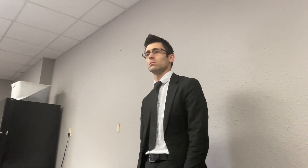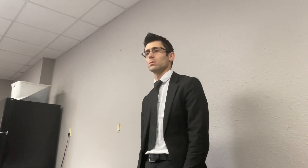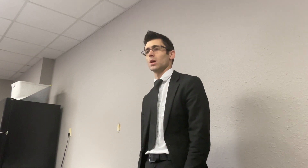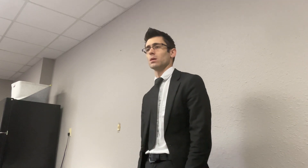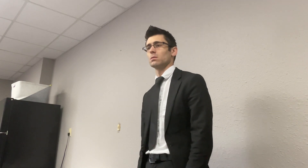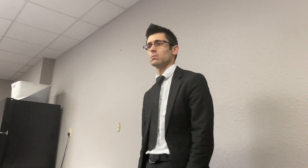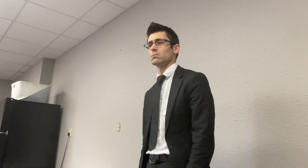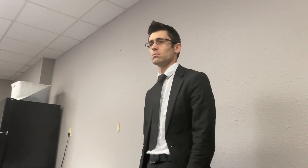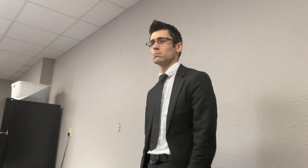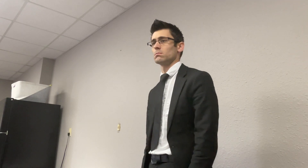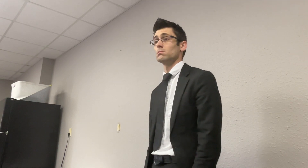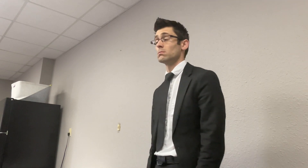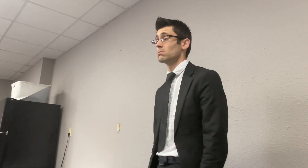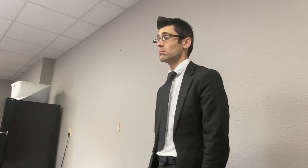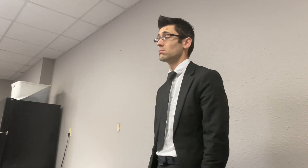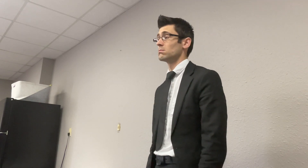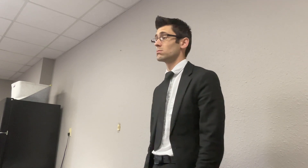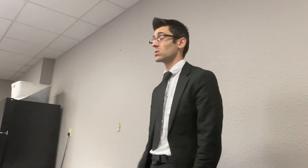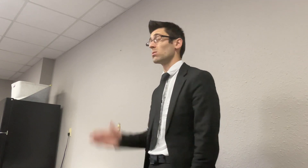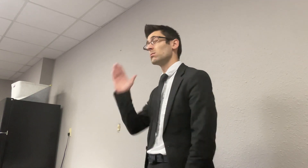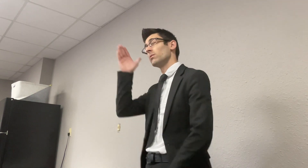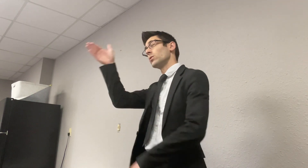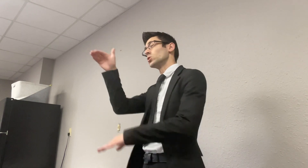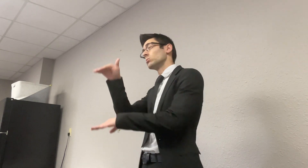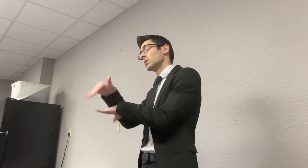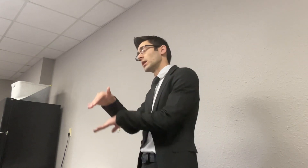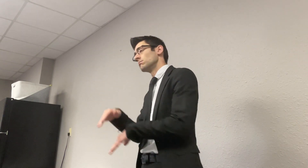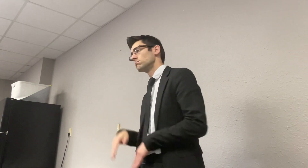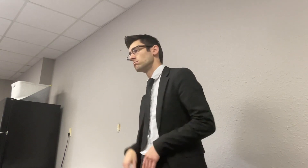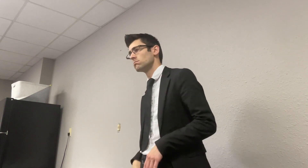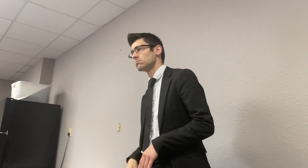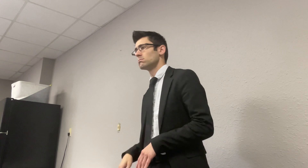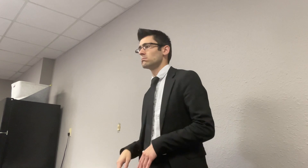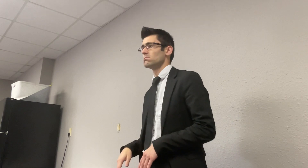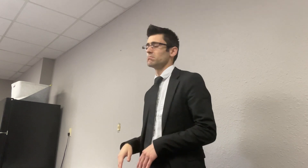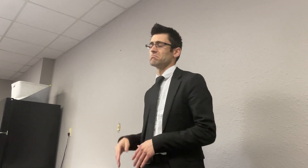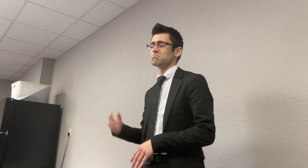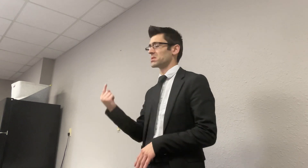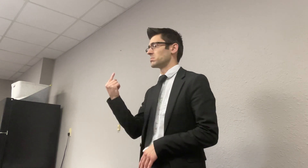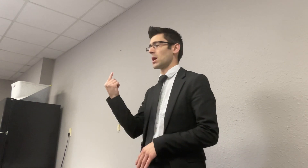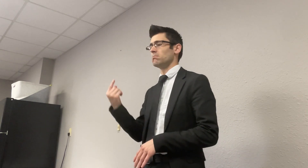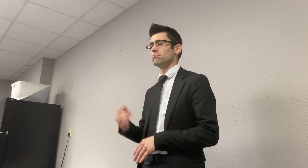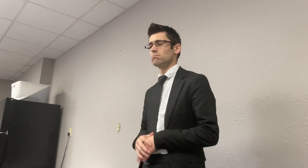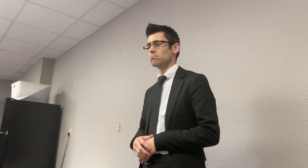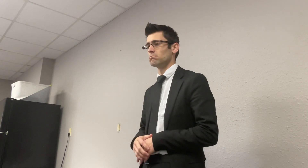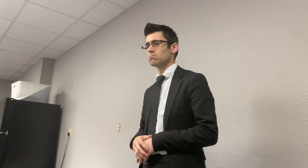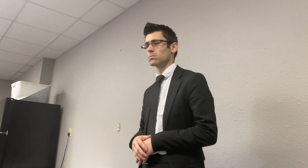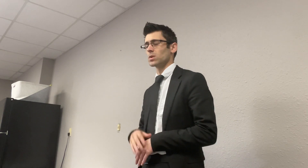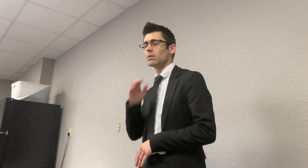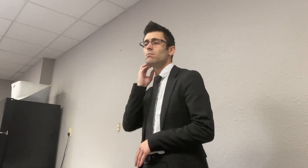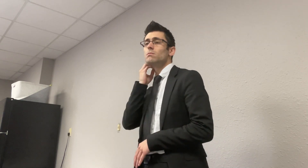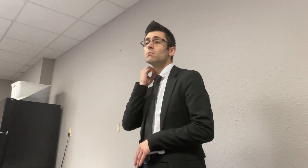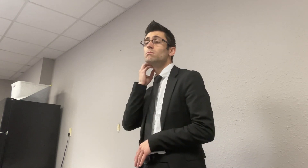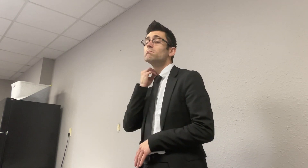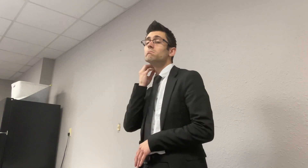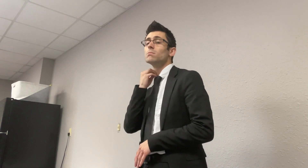Okay? So, future night. Sometime. Okay? All